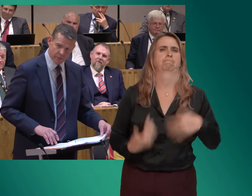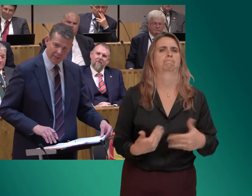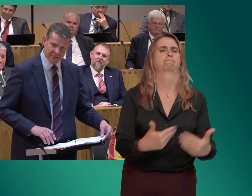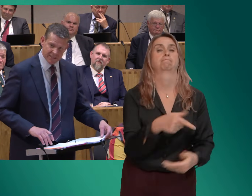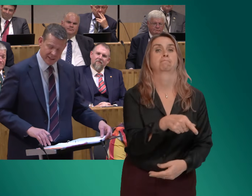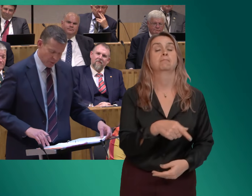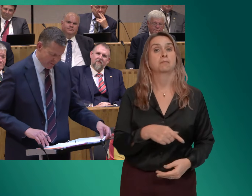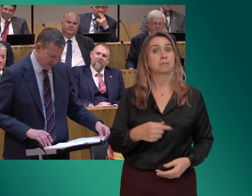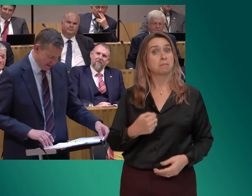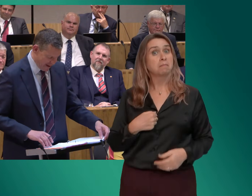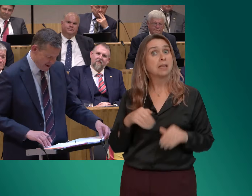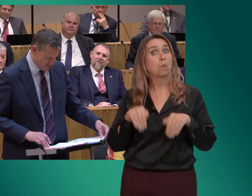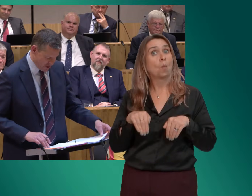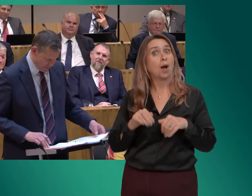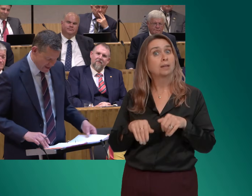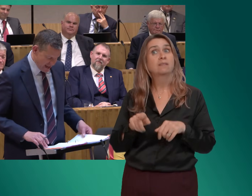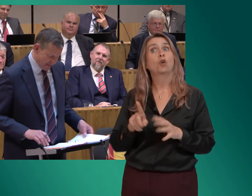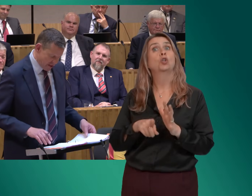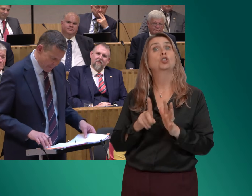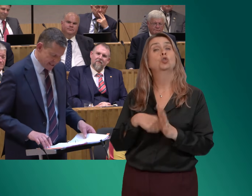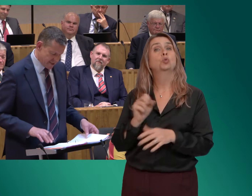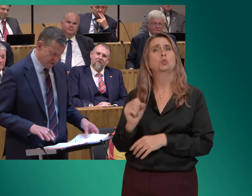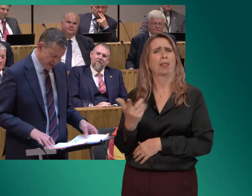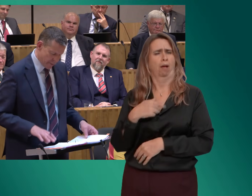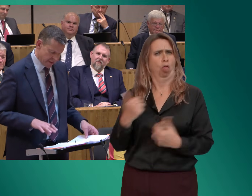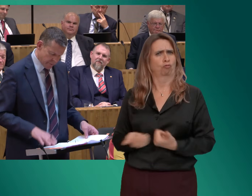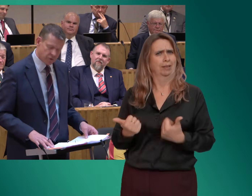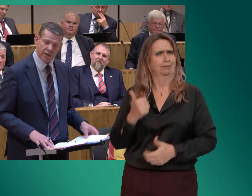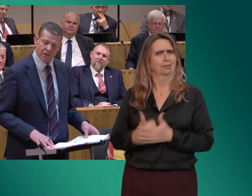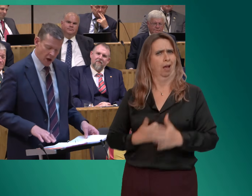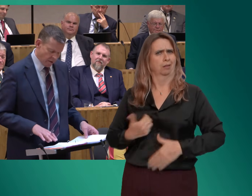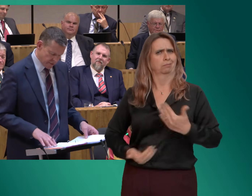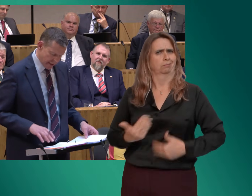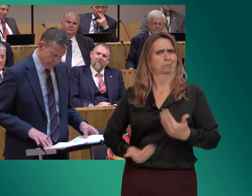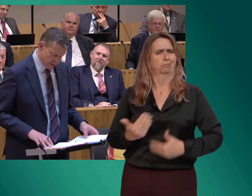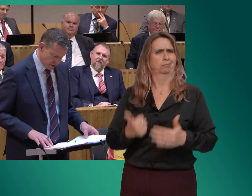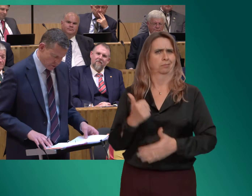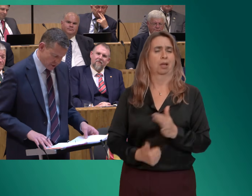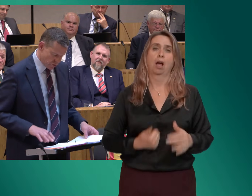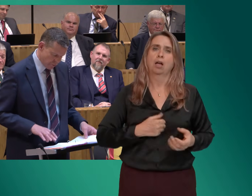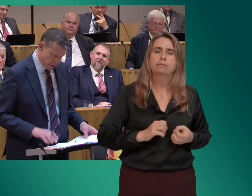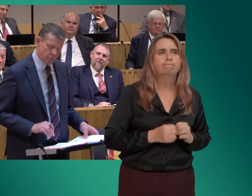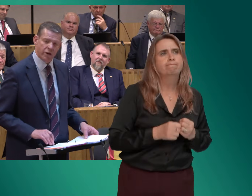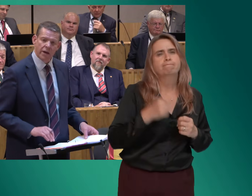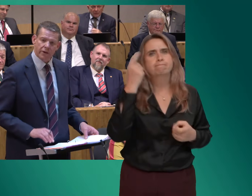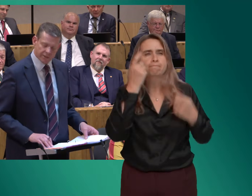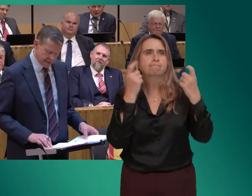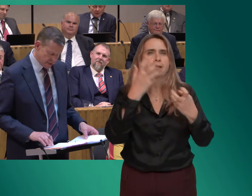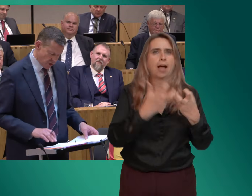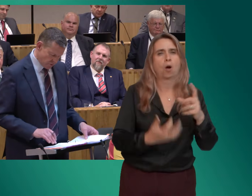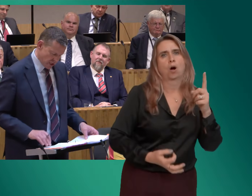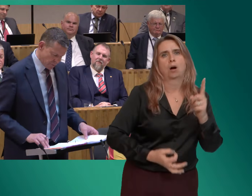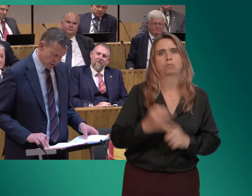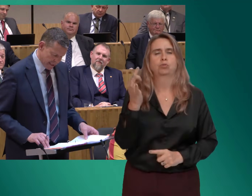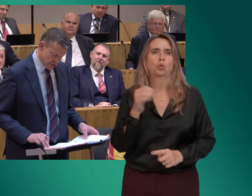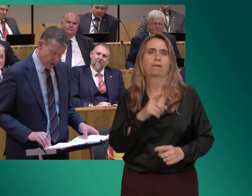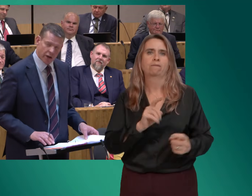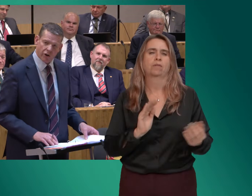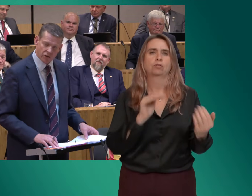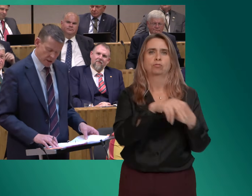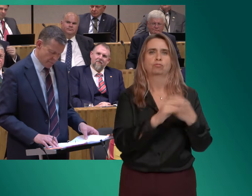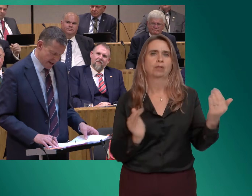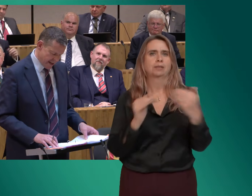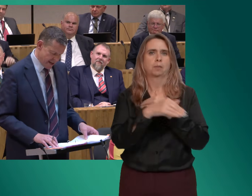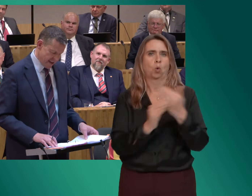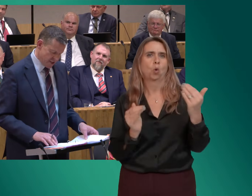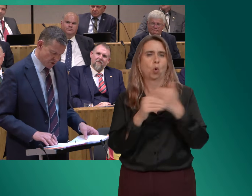won't wait until the 12th of June. I've committed to renewing the process of developing solutions to improve the resilience of transport links